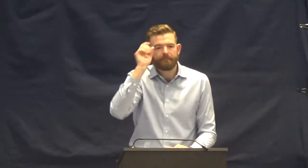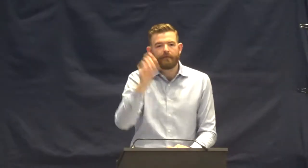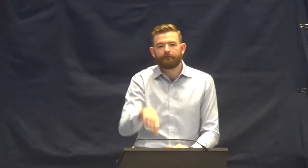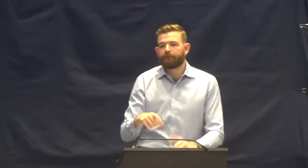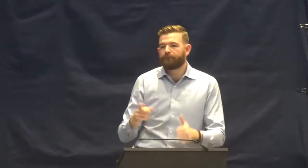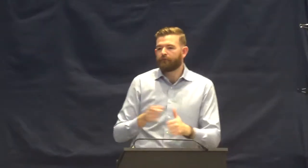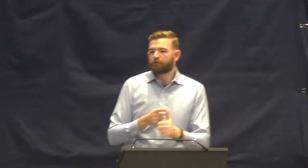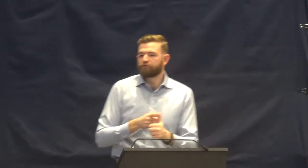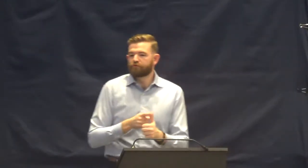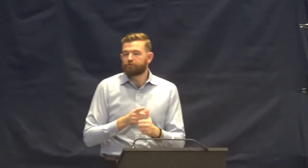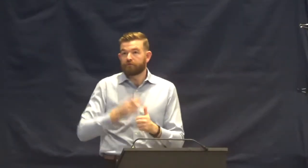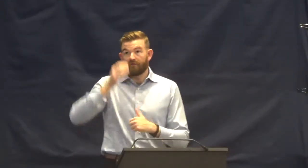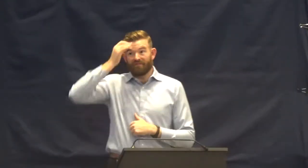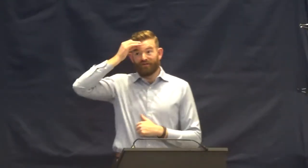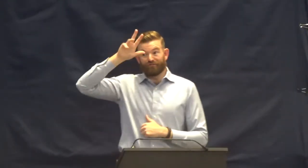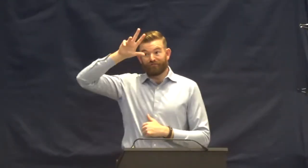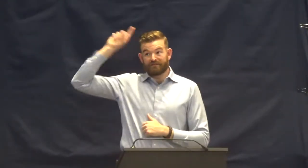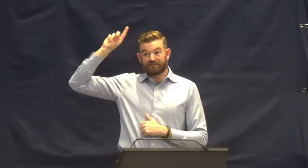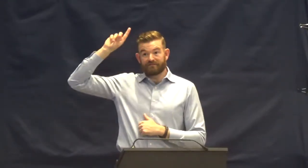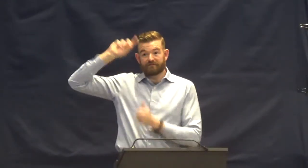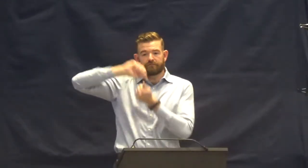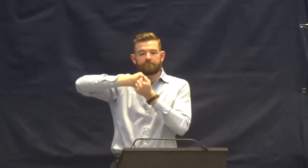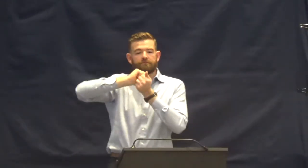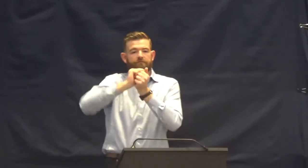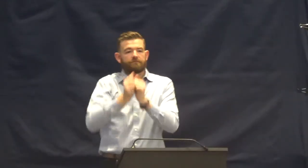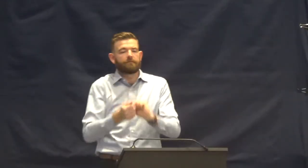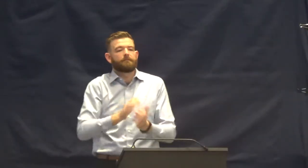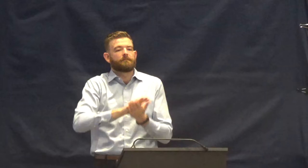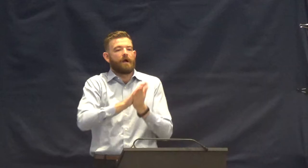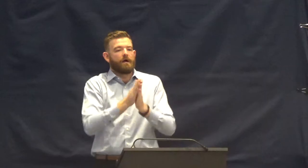Which means when you're trying to express your thoughts,